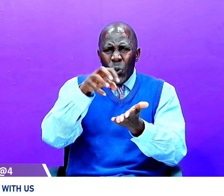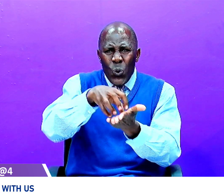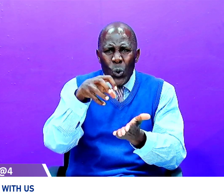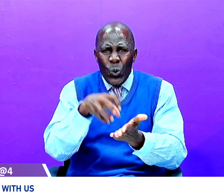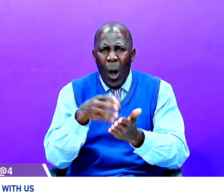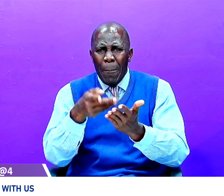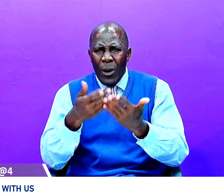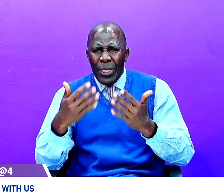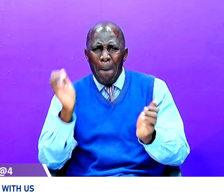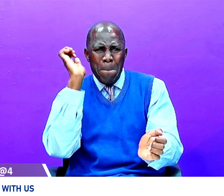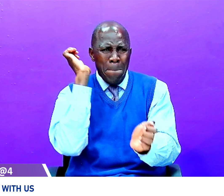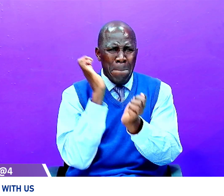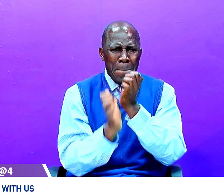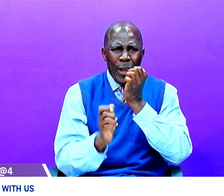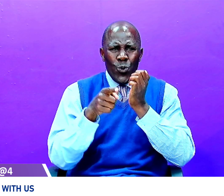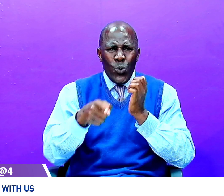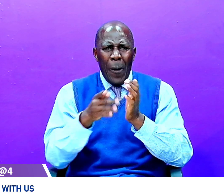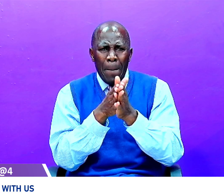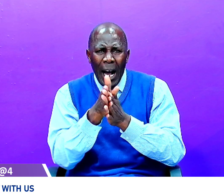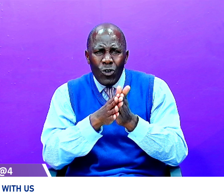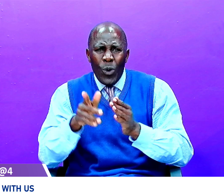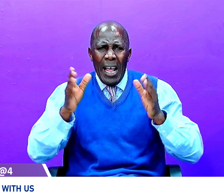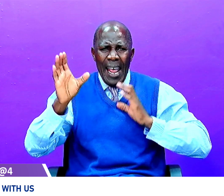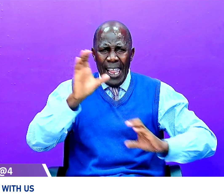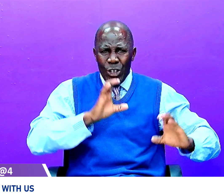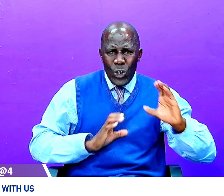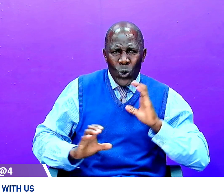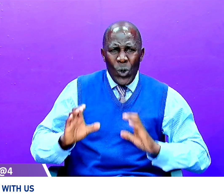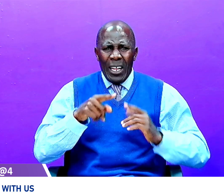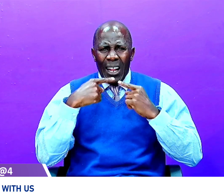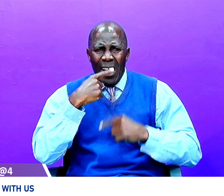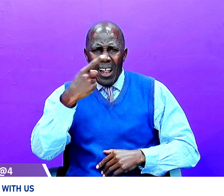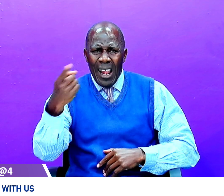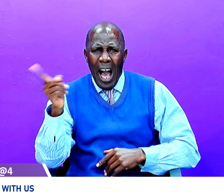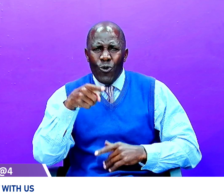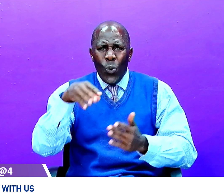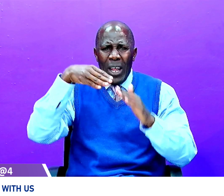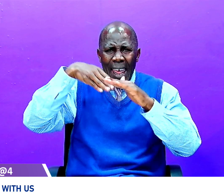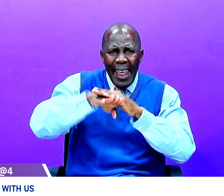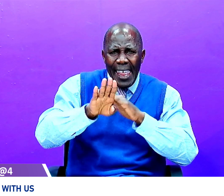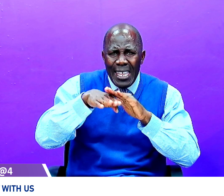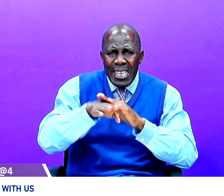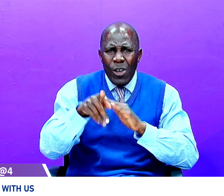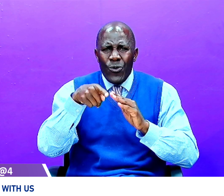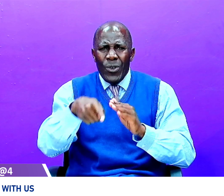punishes innocent citizens and denies them access to essential healthcare services.